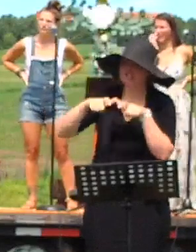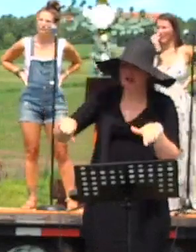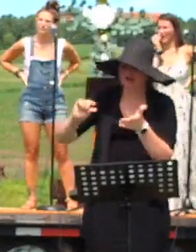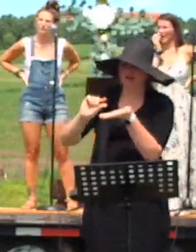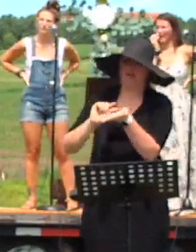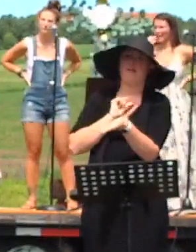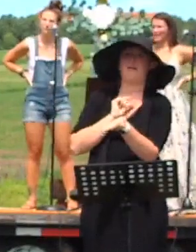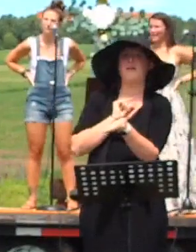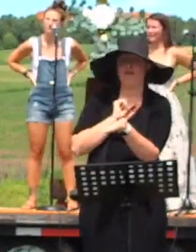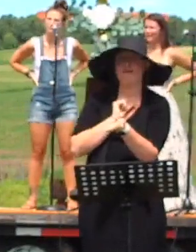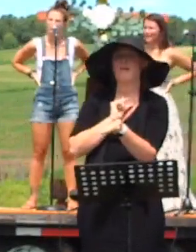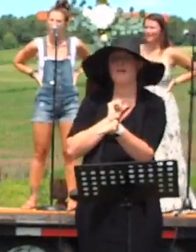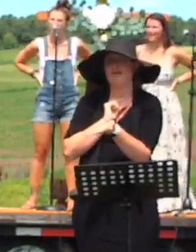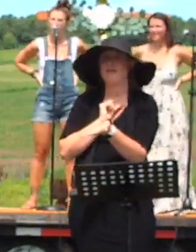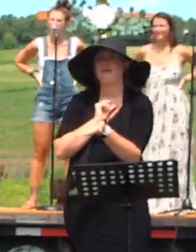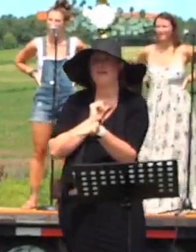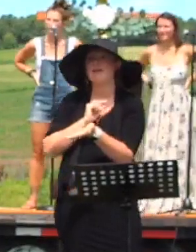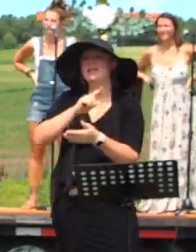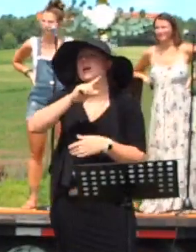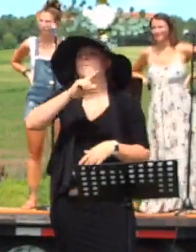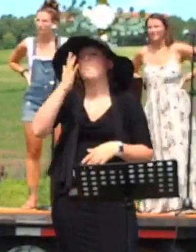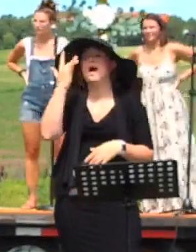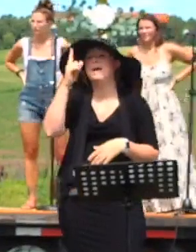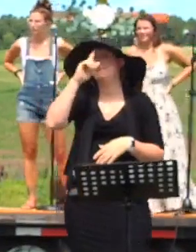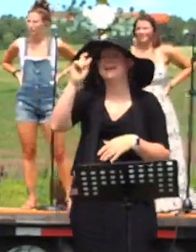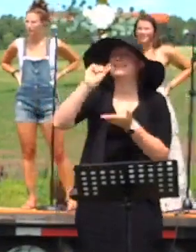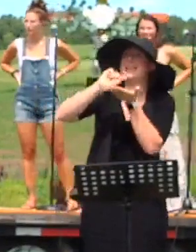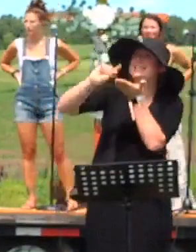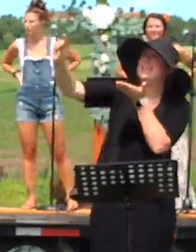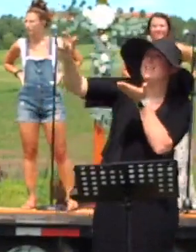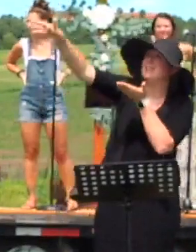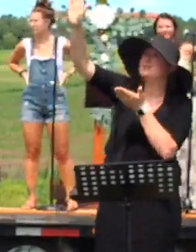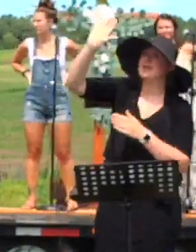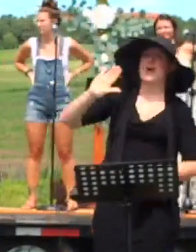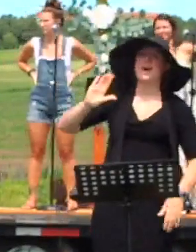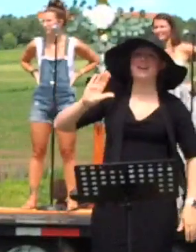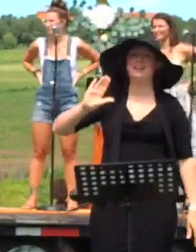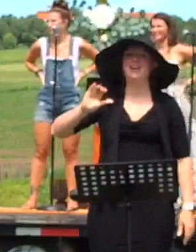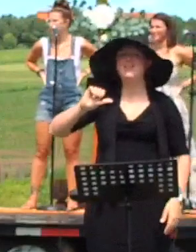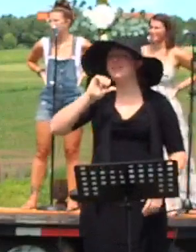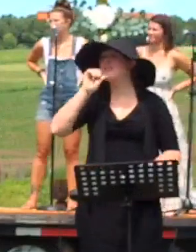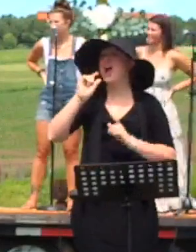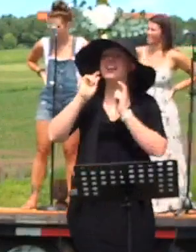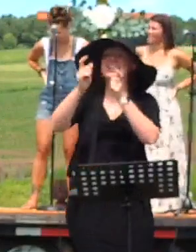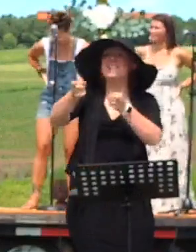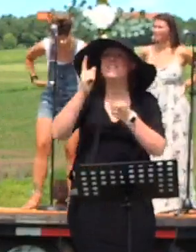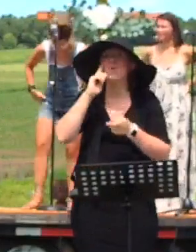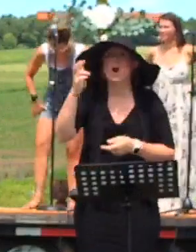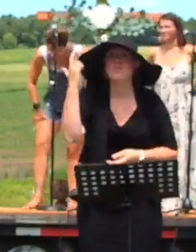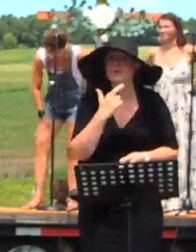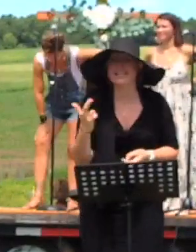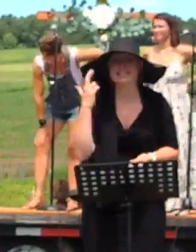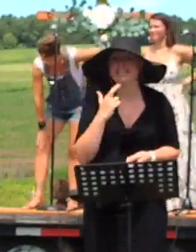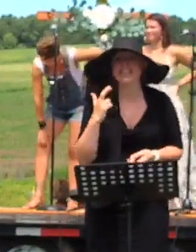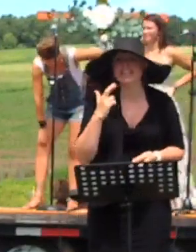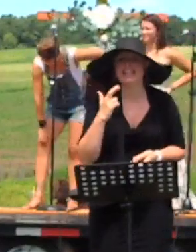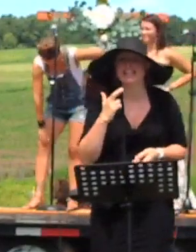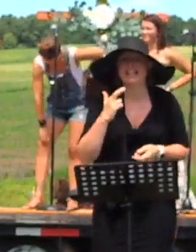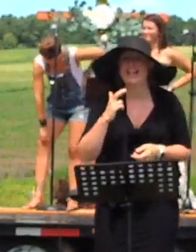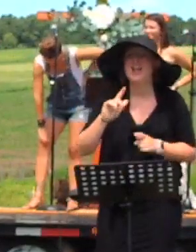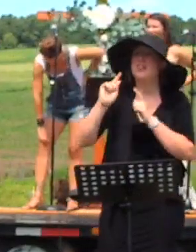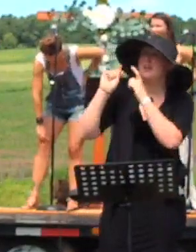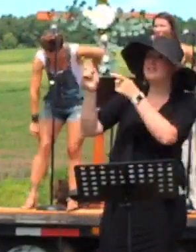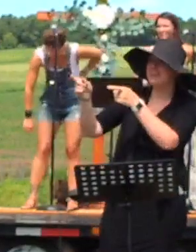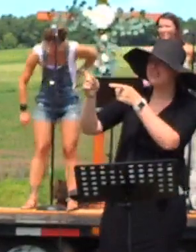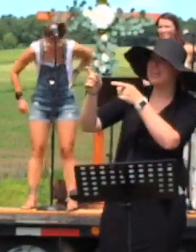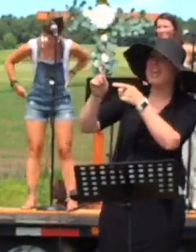that and giving that back to God, because that's where it comes from. And they don't give to get, one of them said to me, but because they are